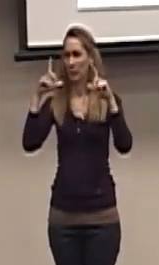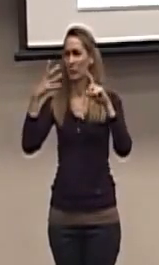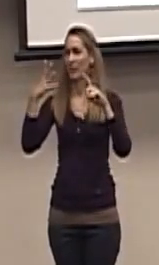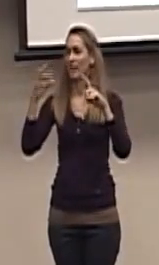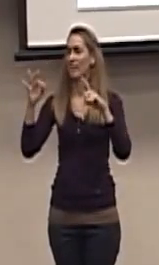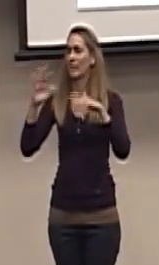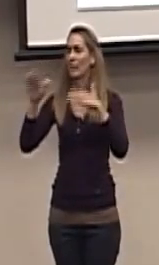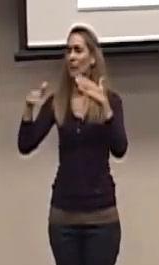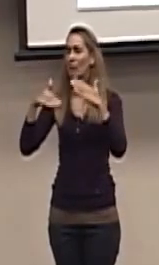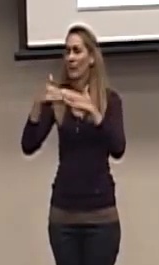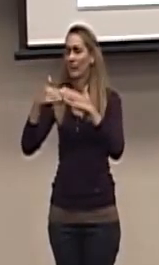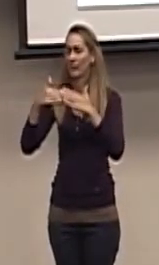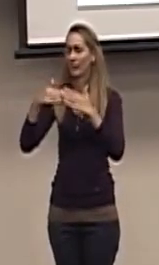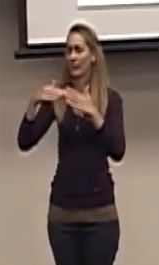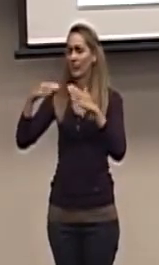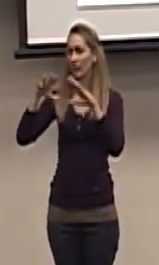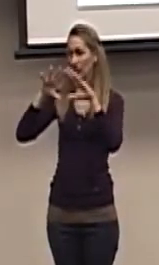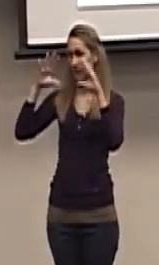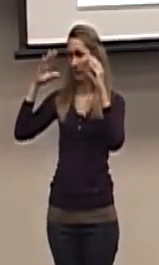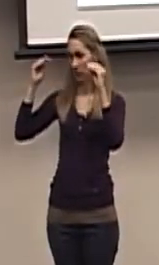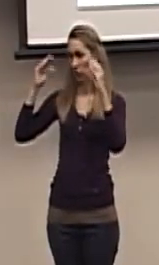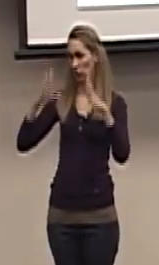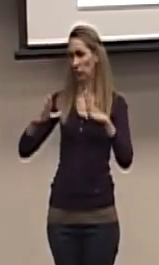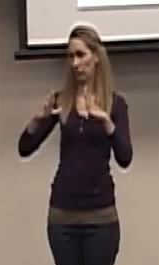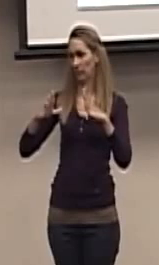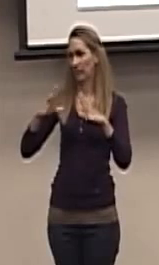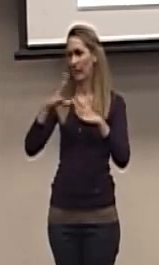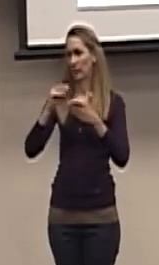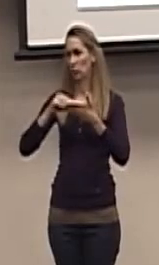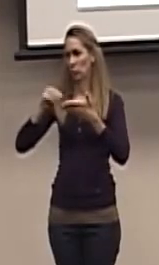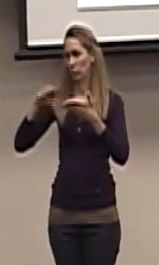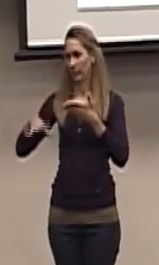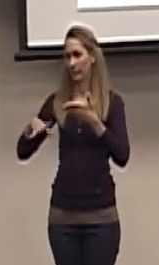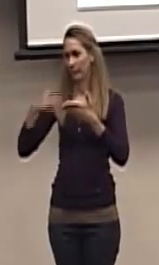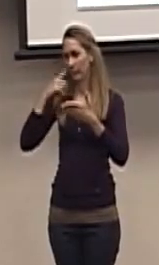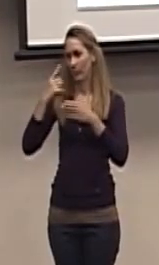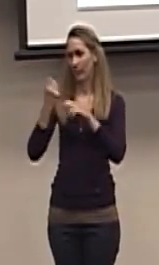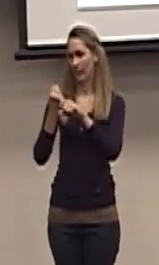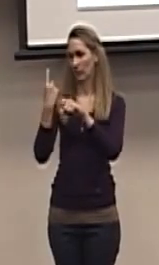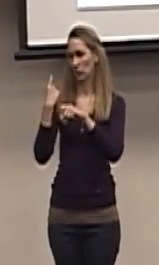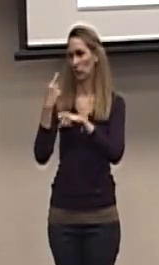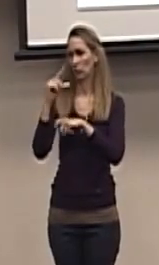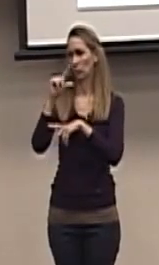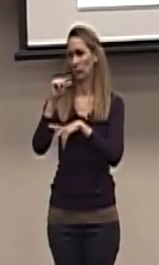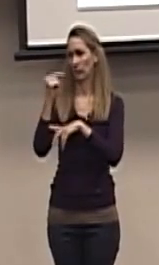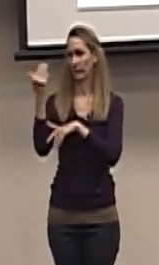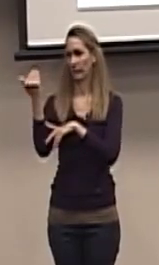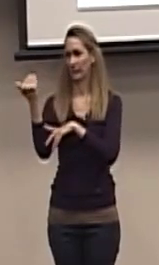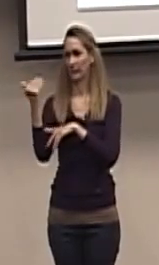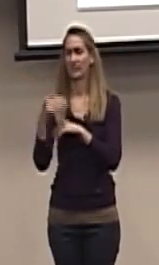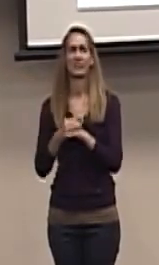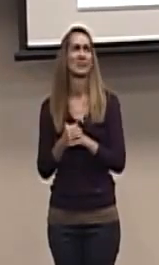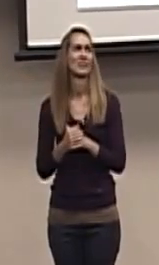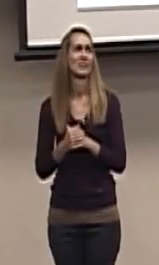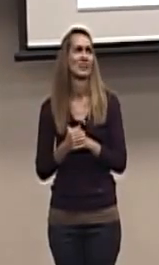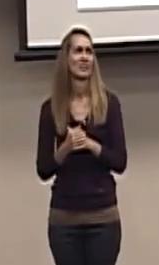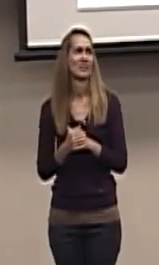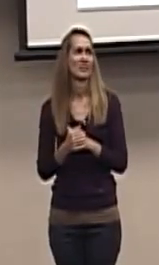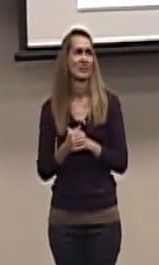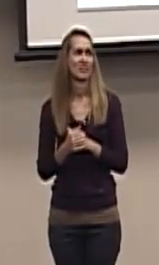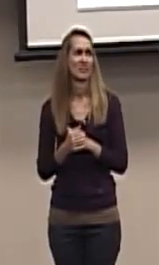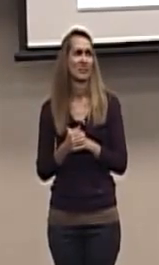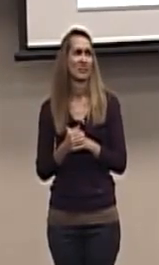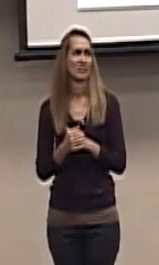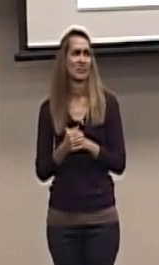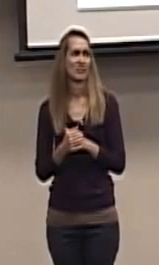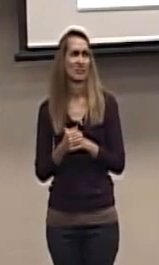and graduating students for last year, 2015, during our program. The current direction of the Ghana